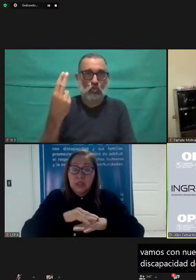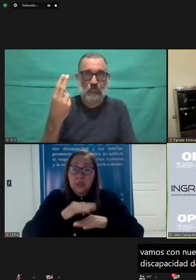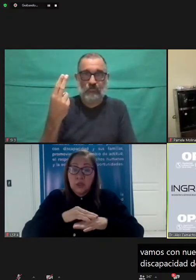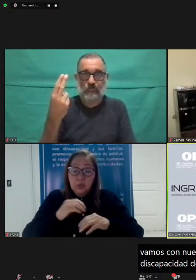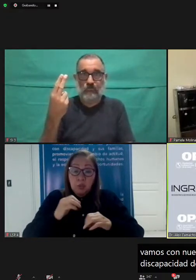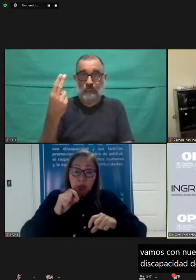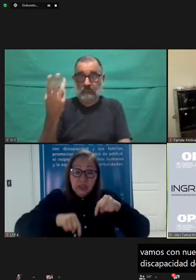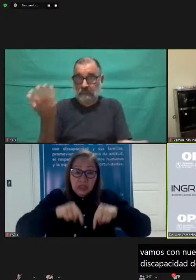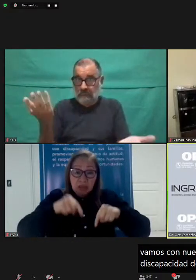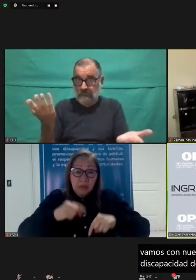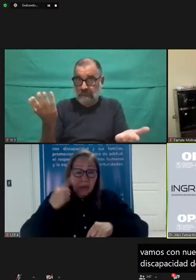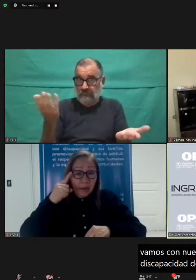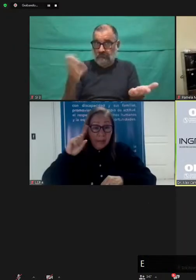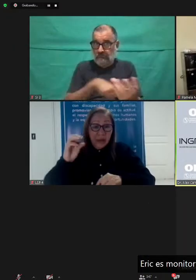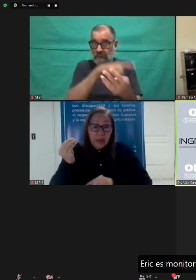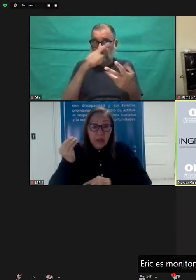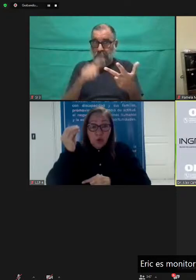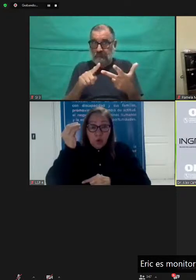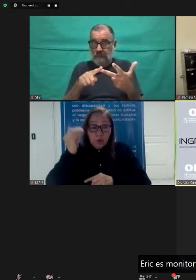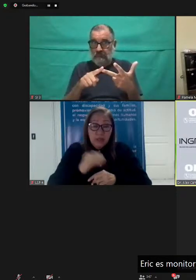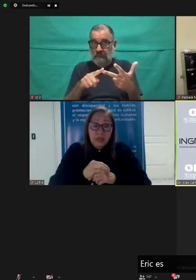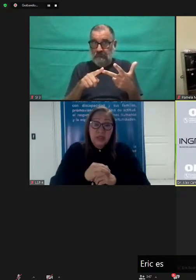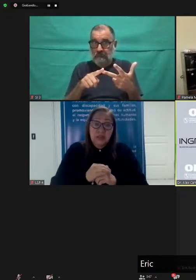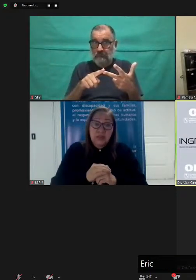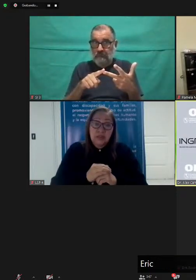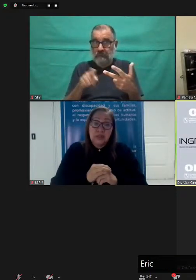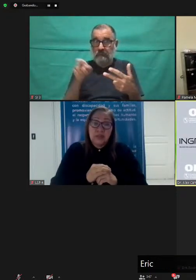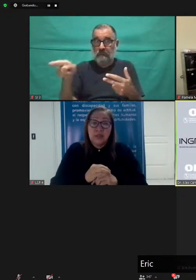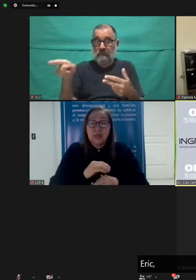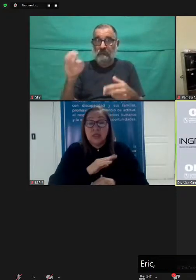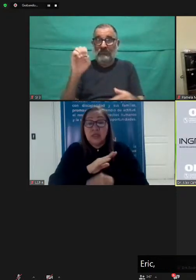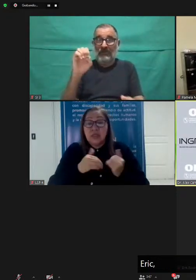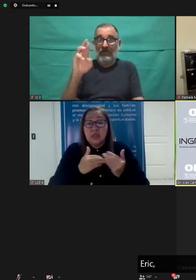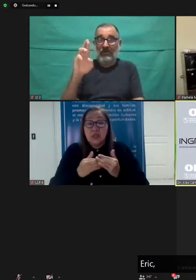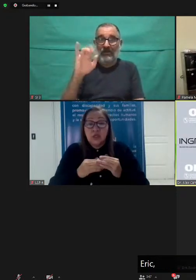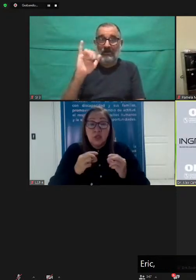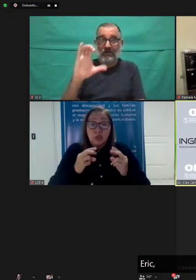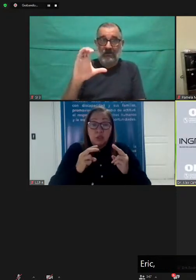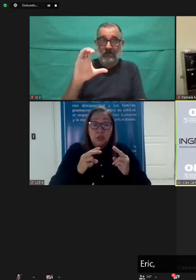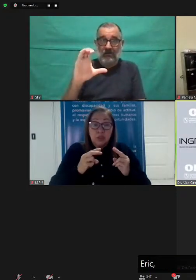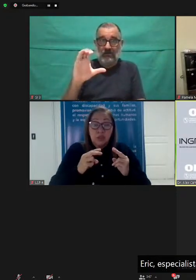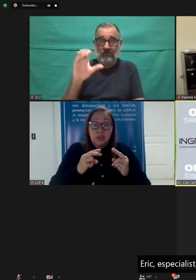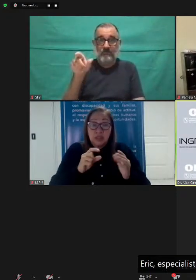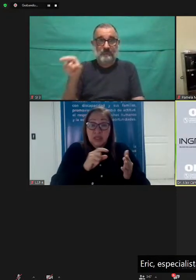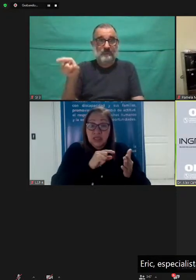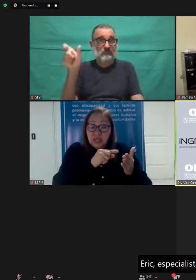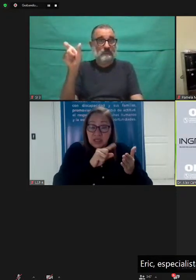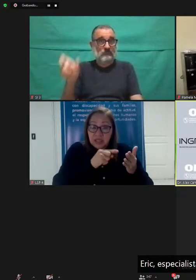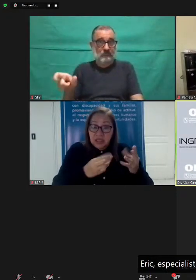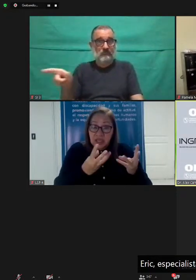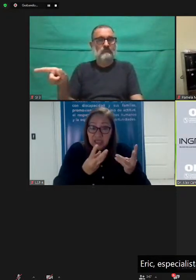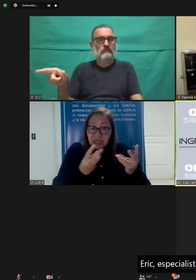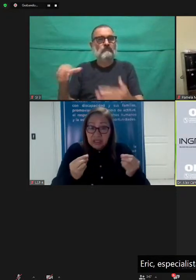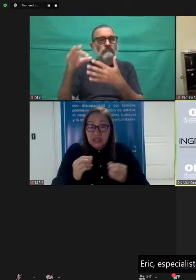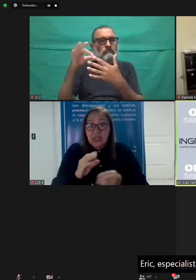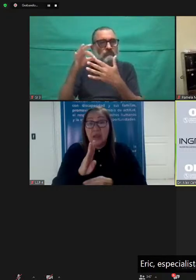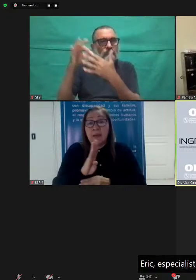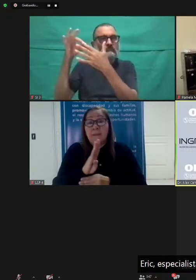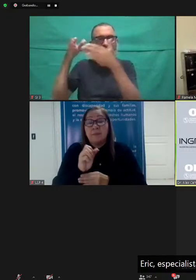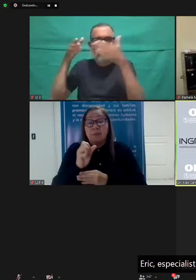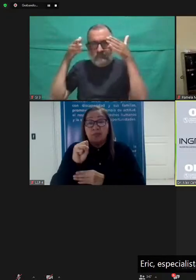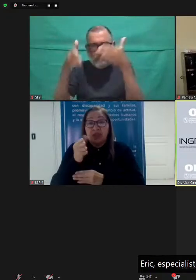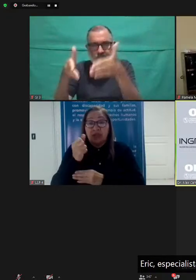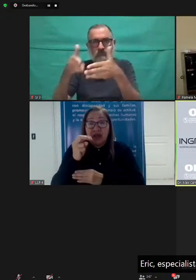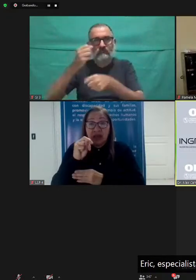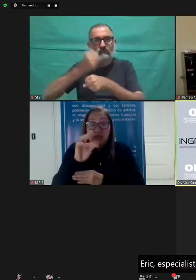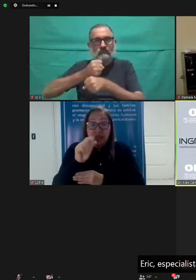disabilities and accessibility of the you ain't medicine that he has been working